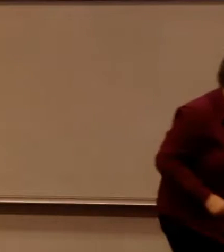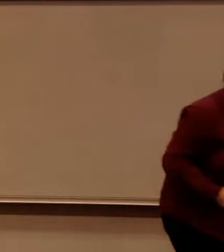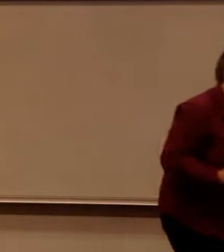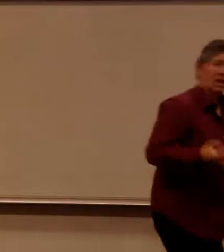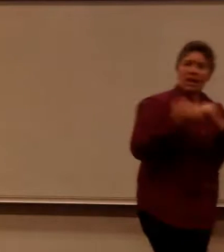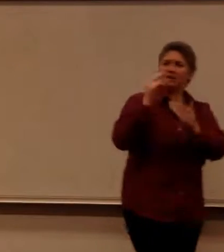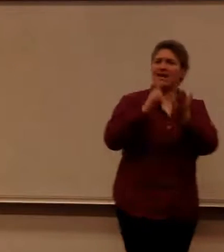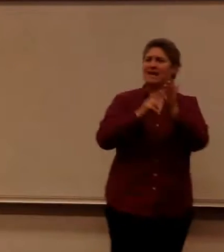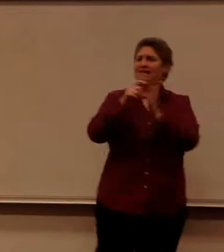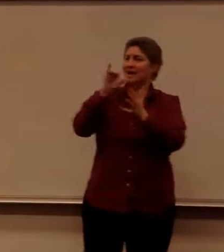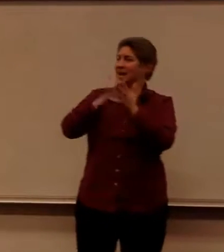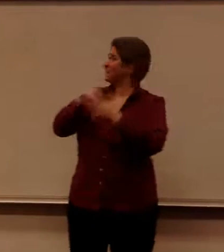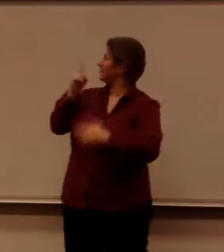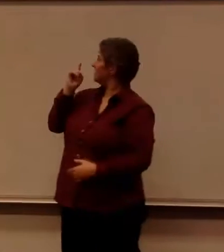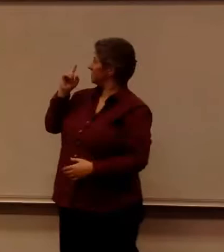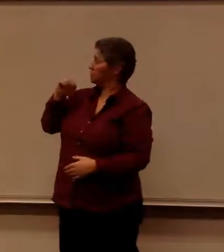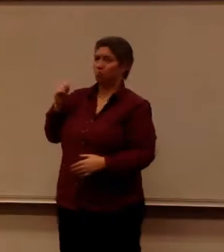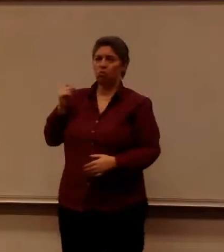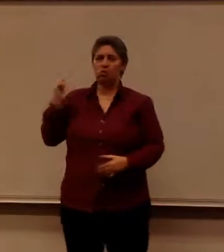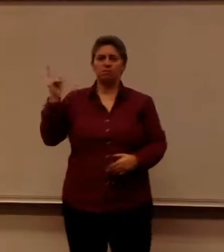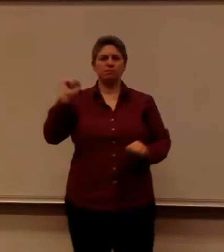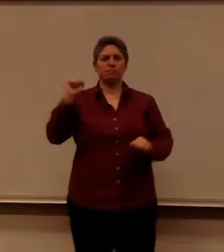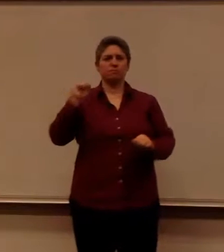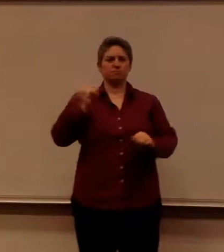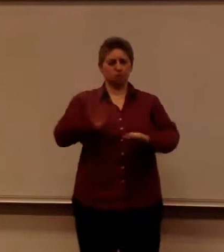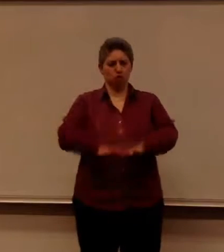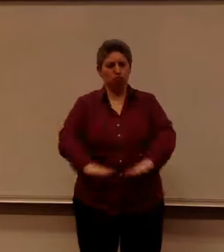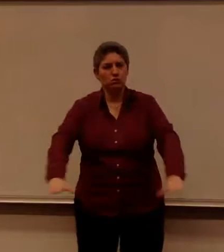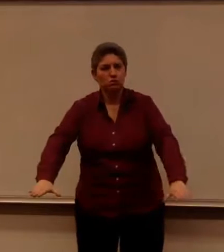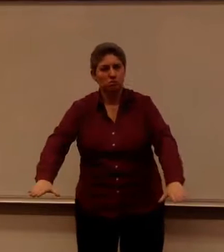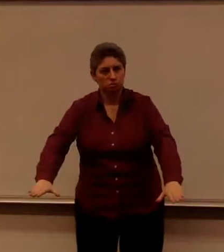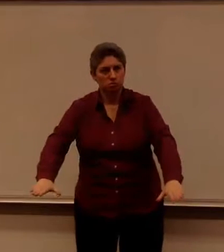for training directly to Deaf Action or others.